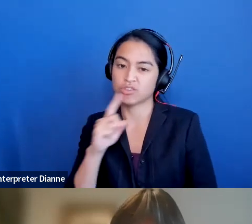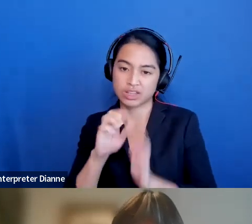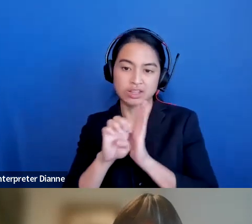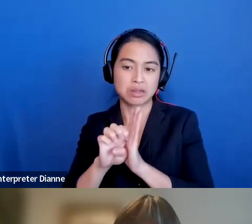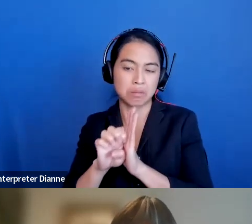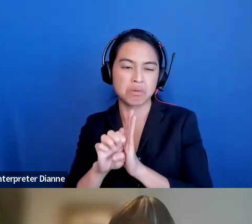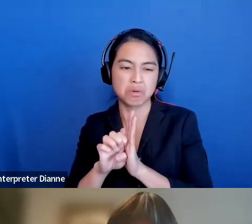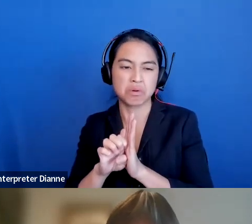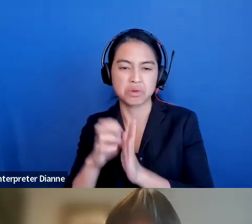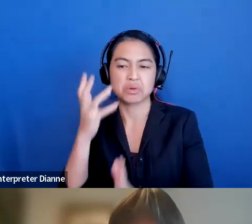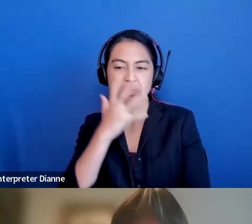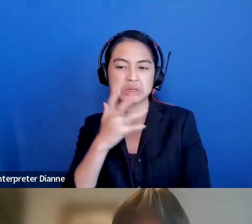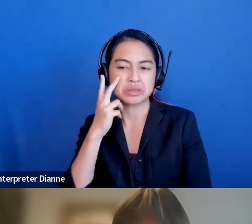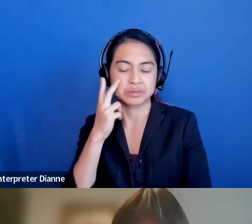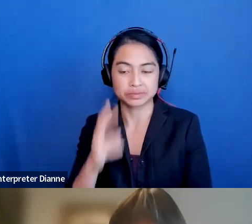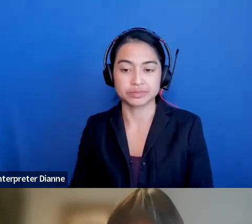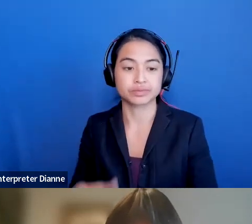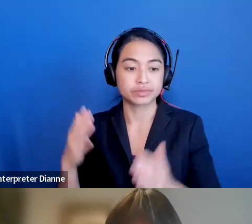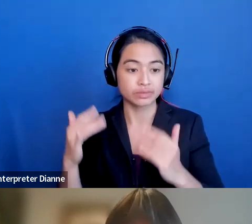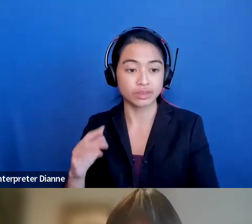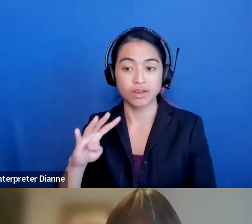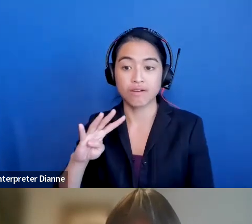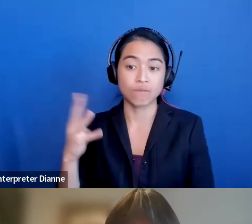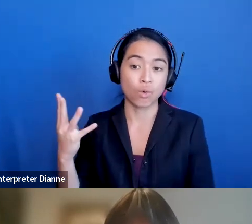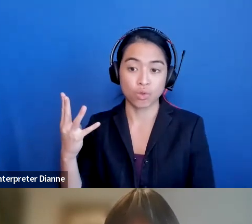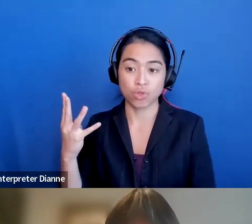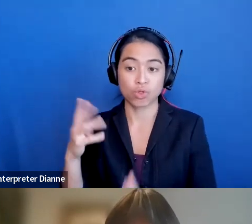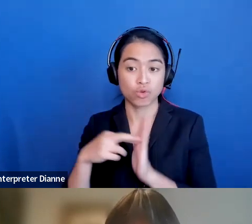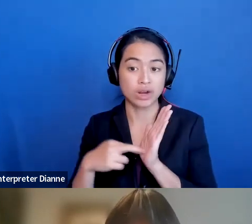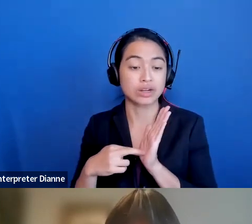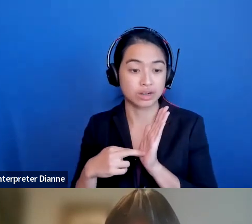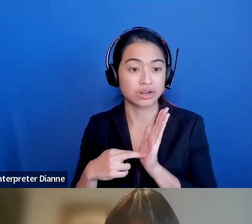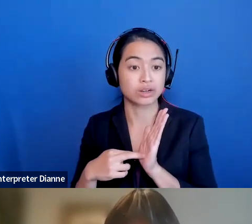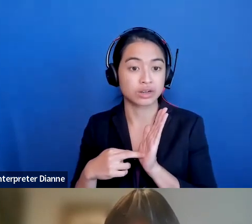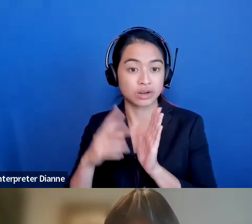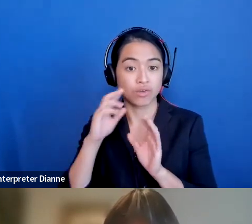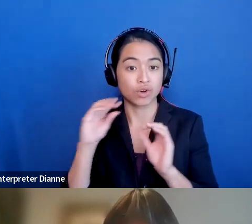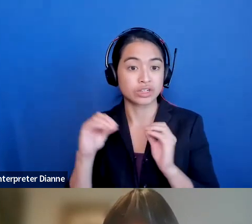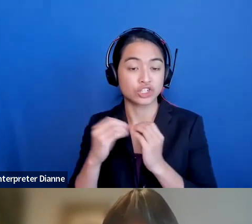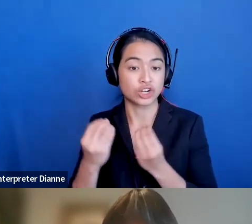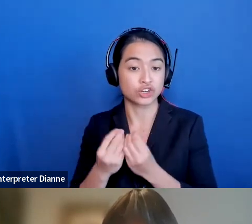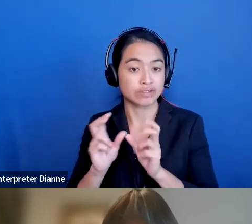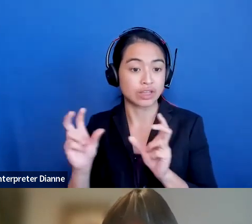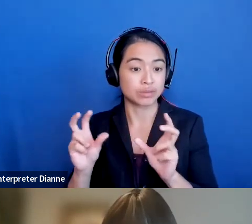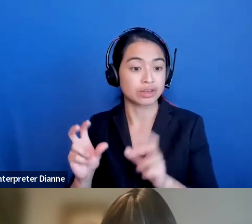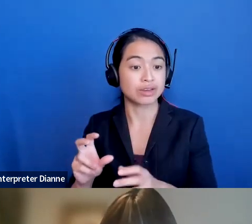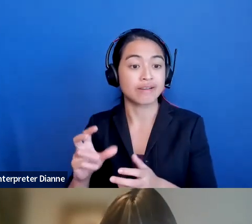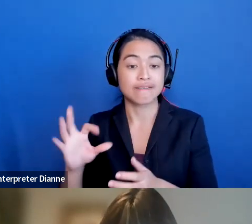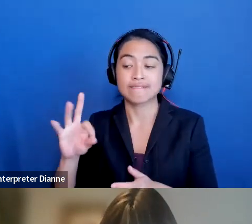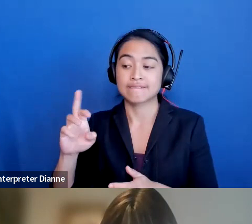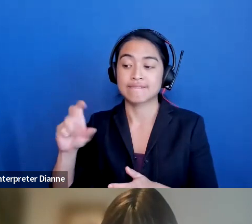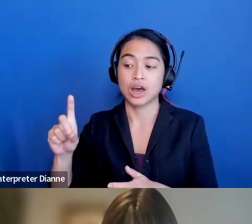like. And then the fourth criteria in the organizational investment is fundraising and